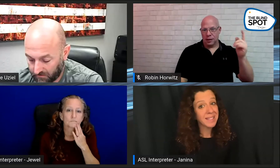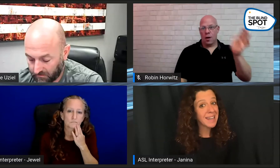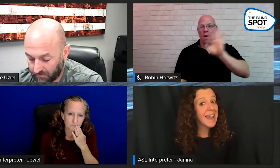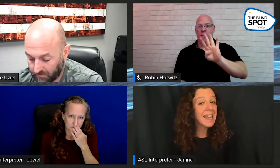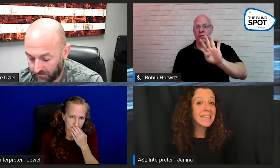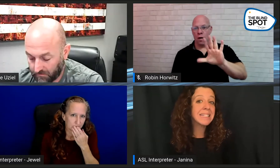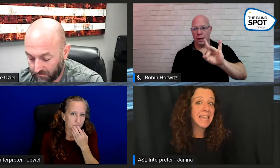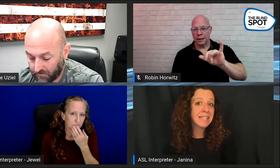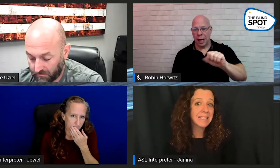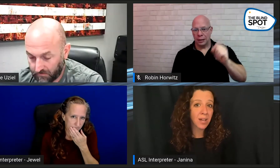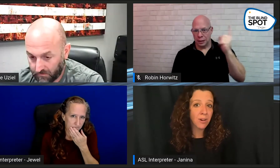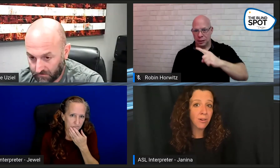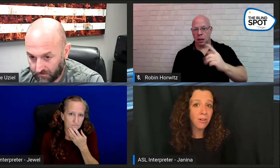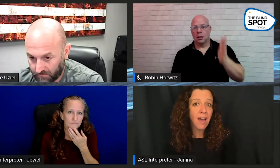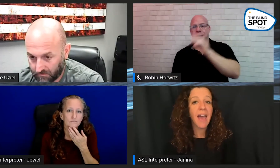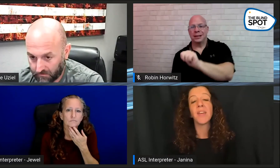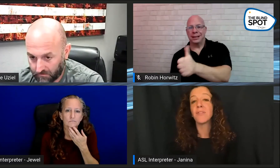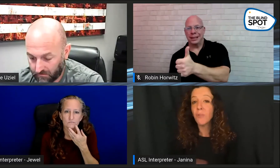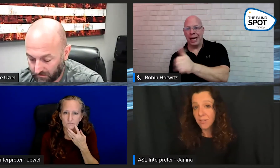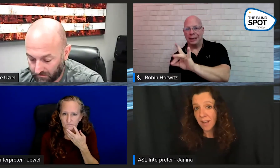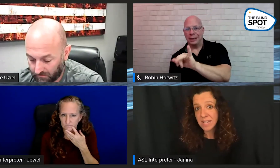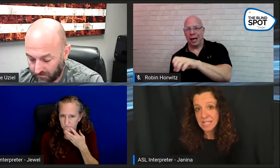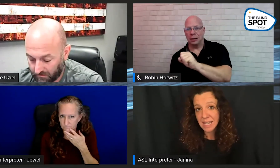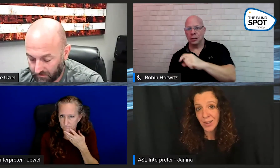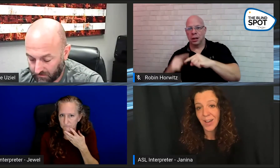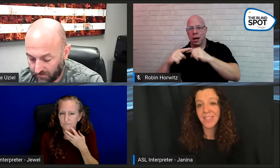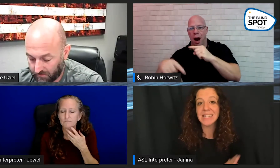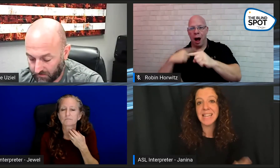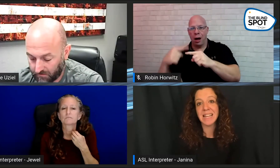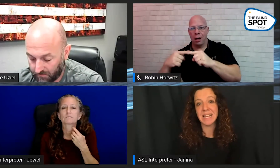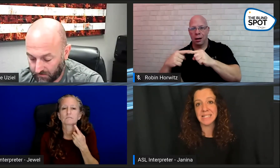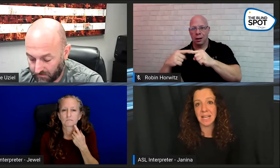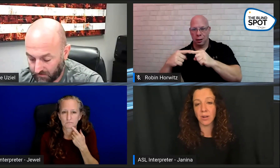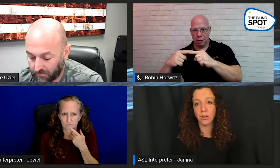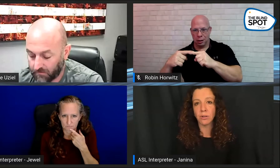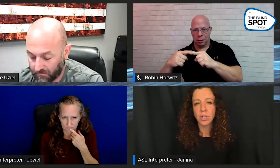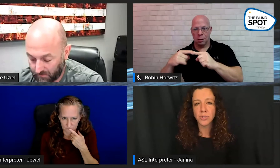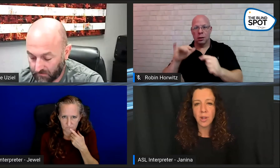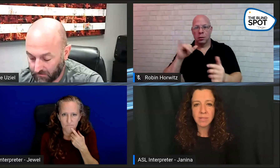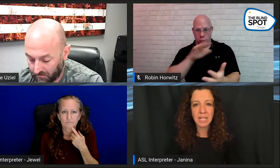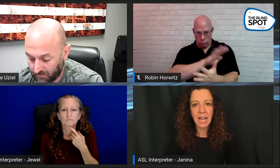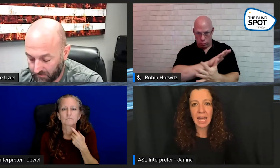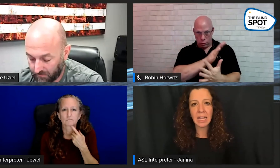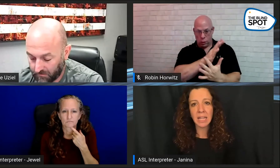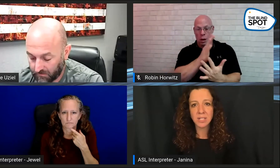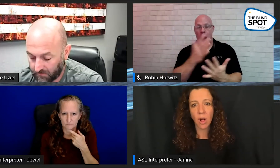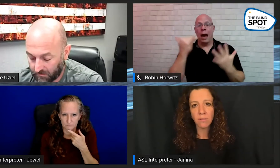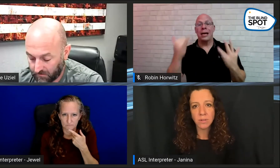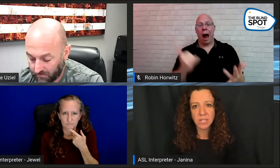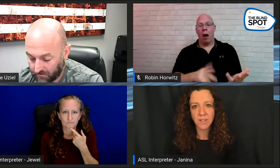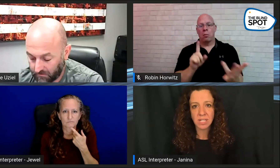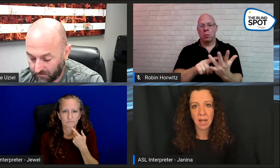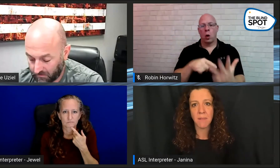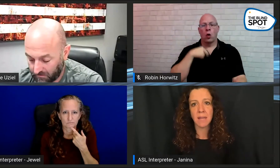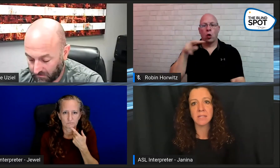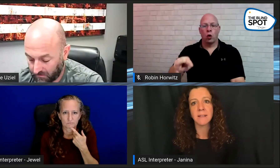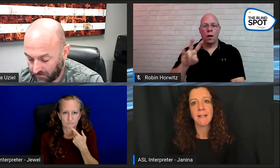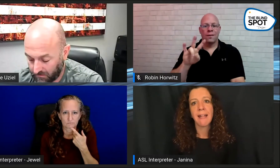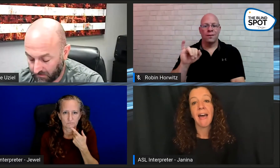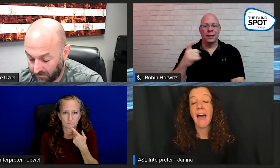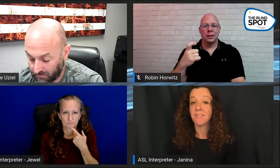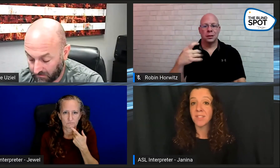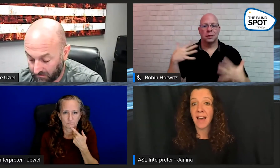And so that's a 90-day cycle, and then a 45-day cycle, and then a 10-day cycle. So you're able to kind of analyze all of those different